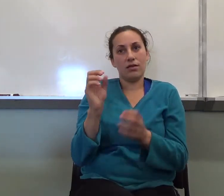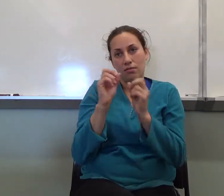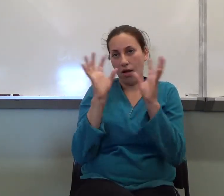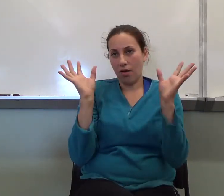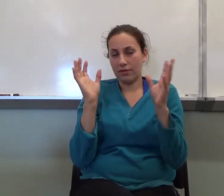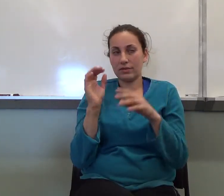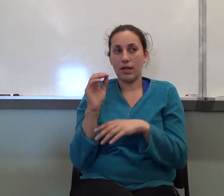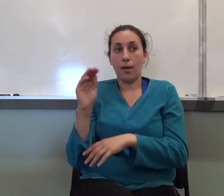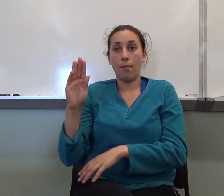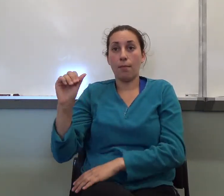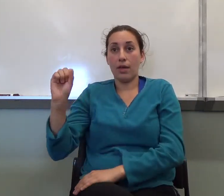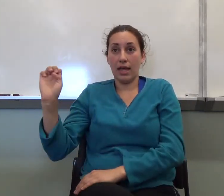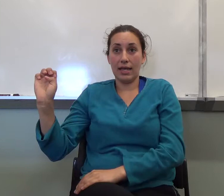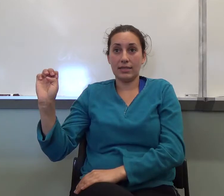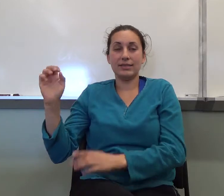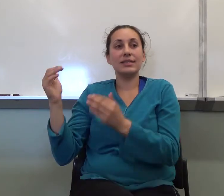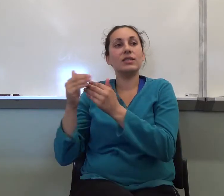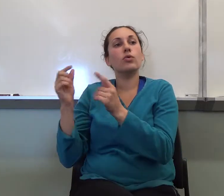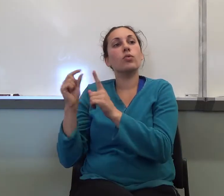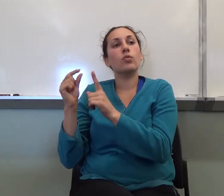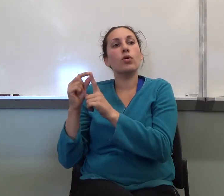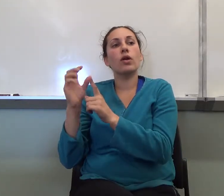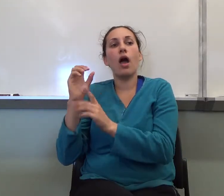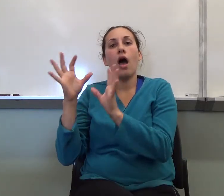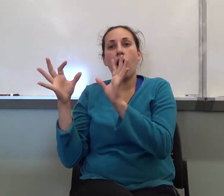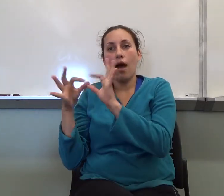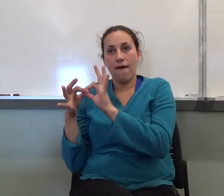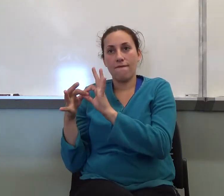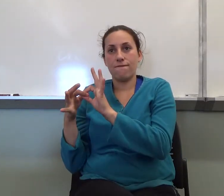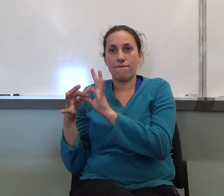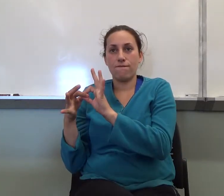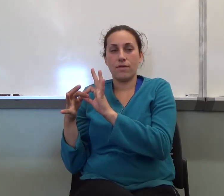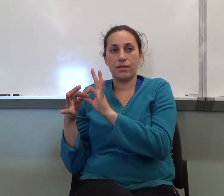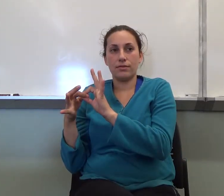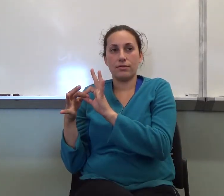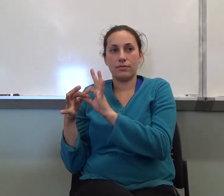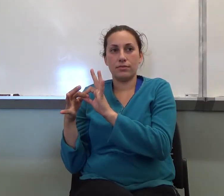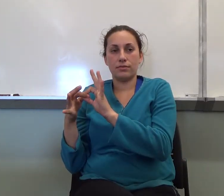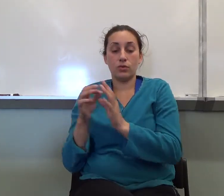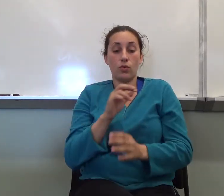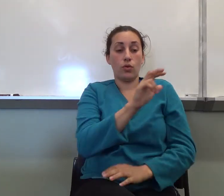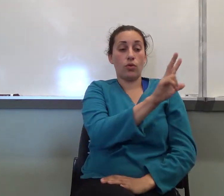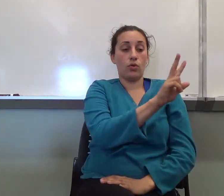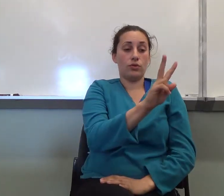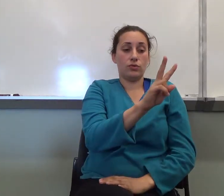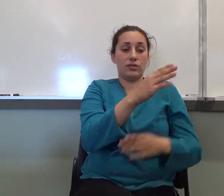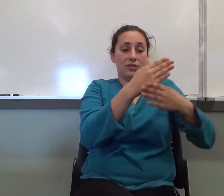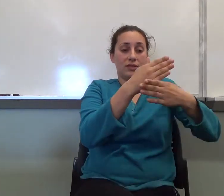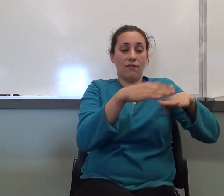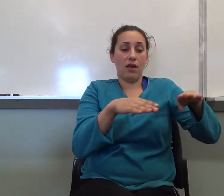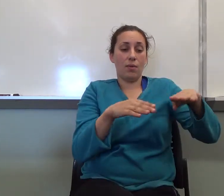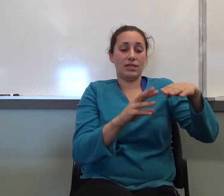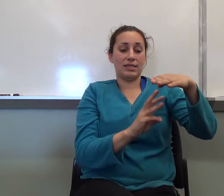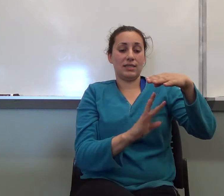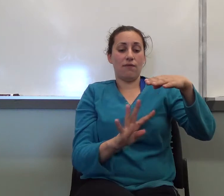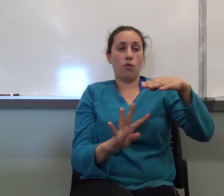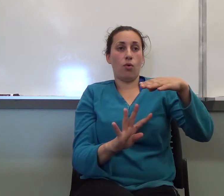is over here close to the word of. So you get 32 divided by 64, that's the amount over the